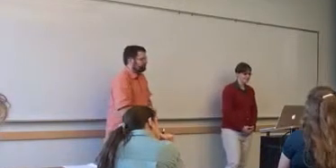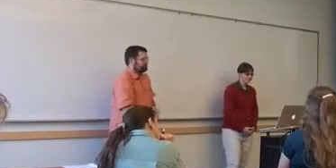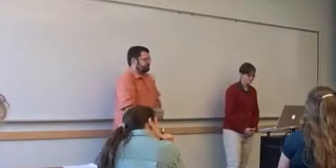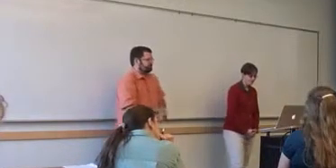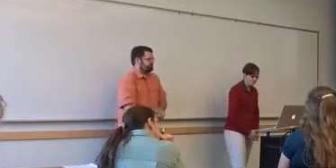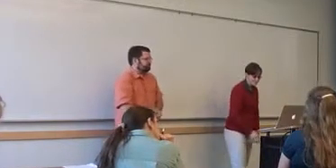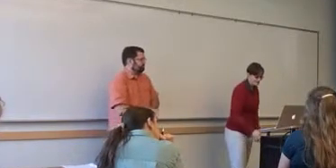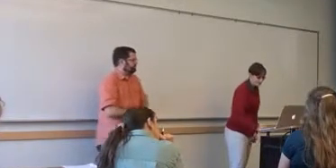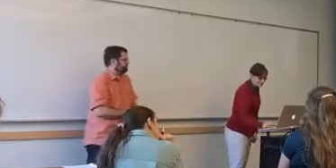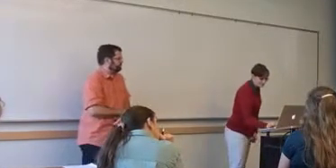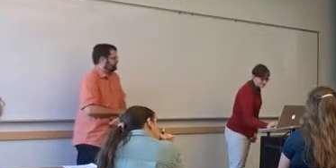the problem as well.